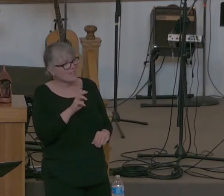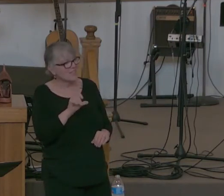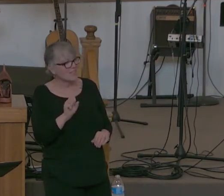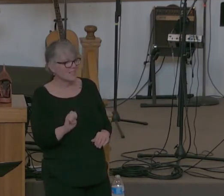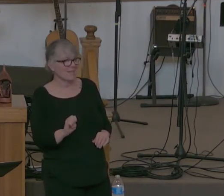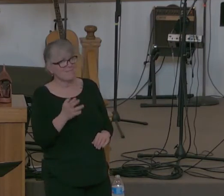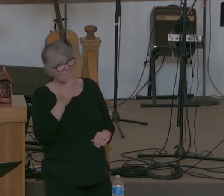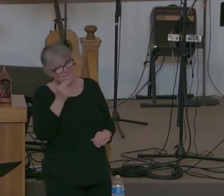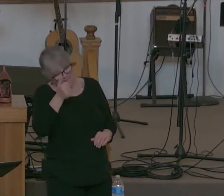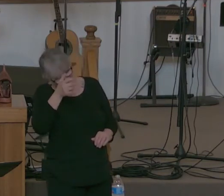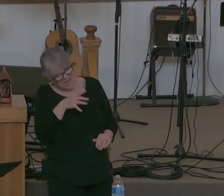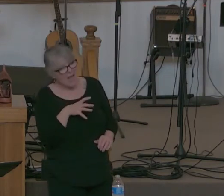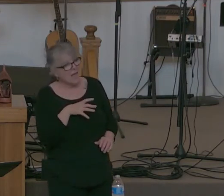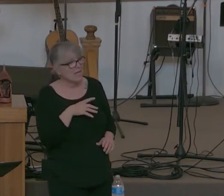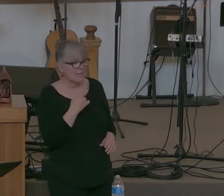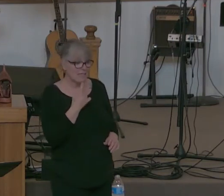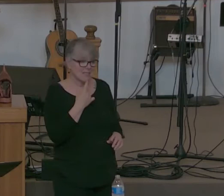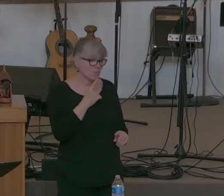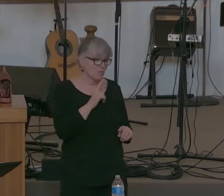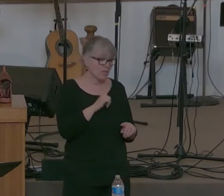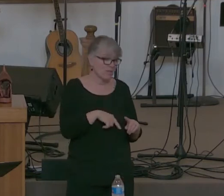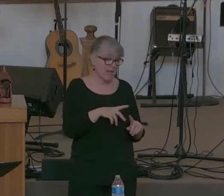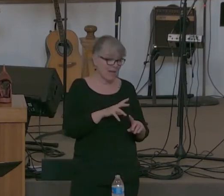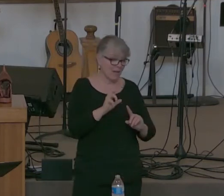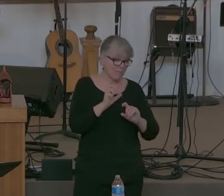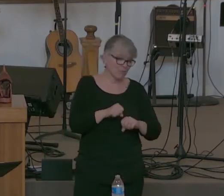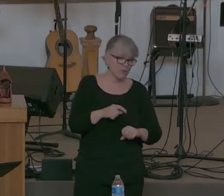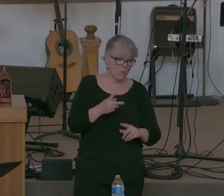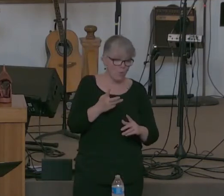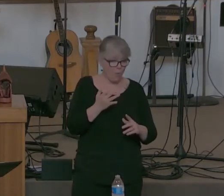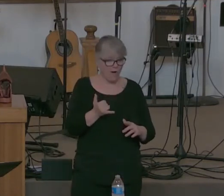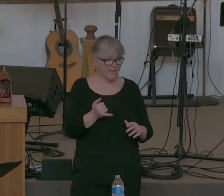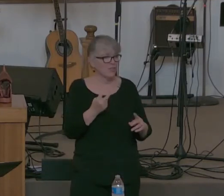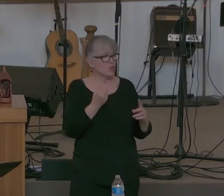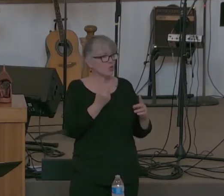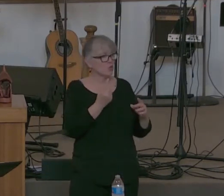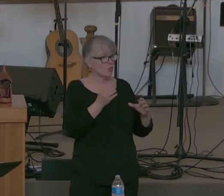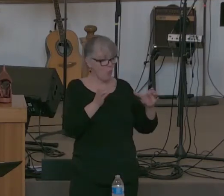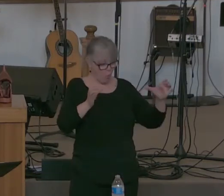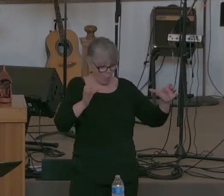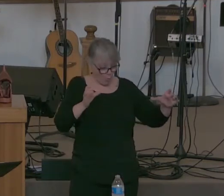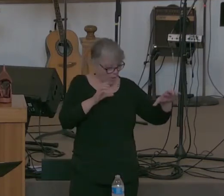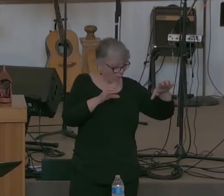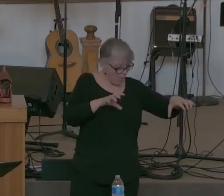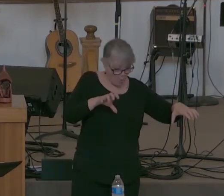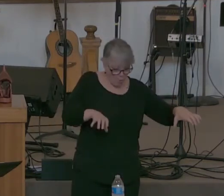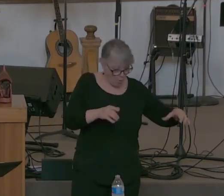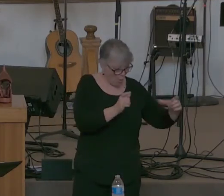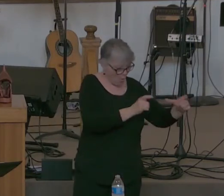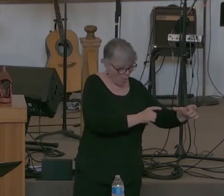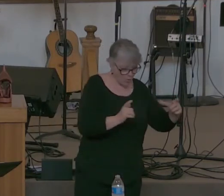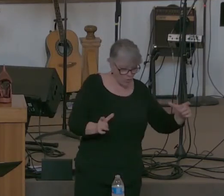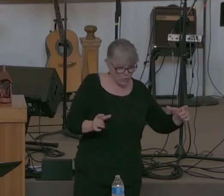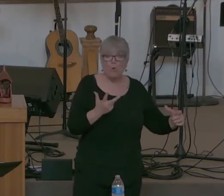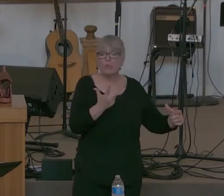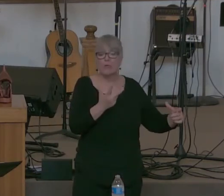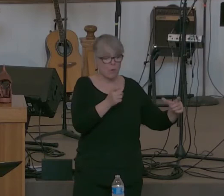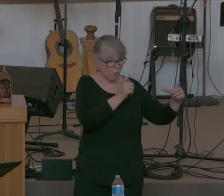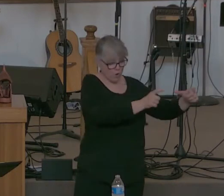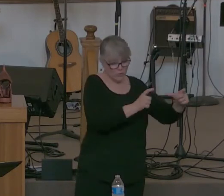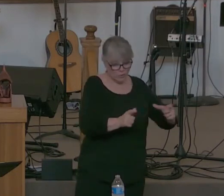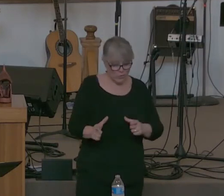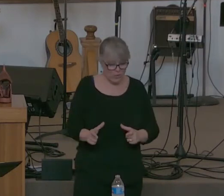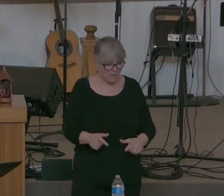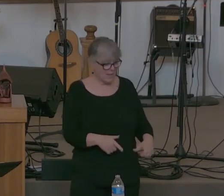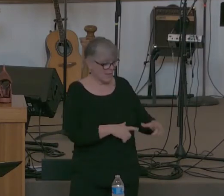he's funny. He says, we can't get him down there because we got one leg. It's a two-holer, he says. He's got the mama holer. No, he said it was a three-holer. It got the